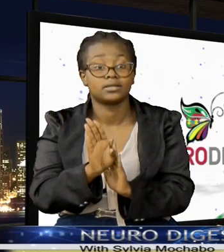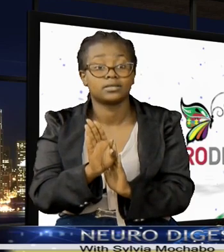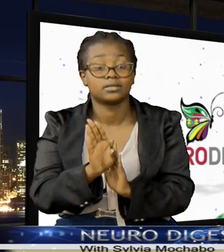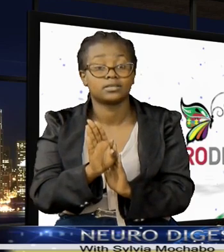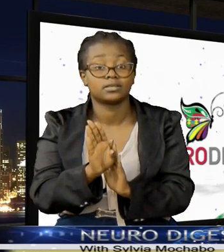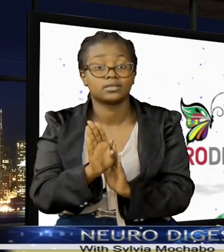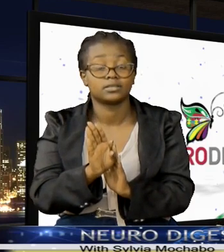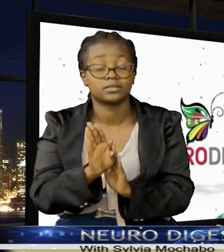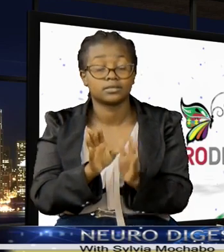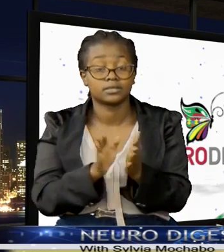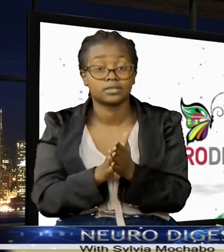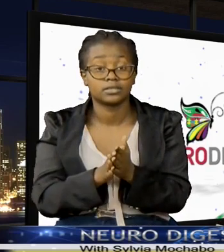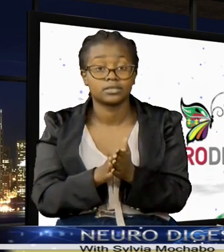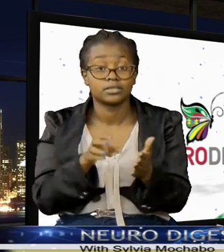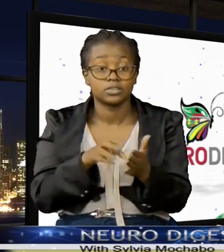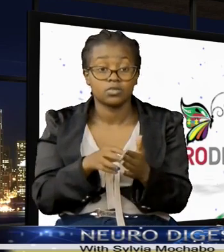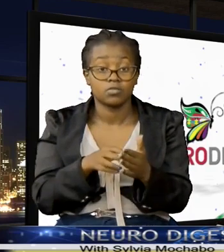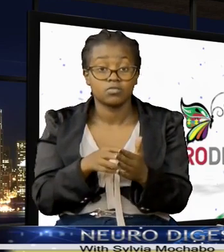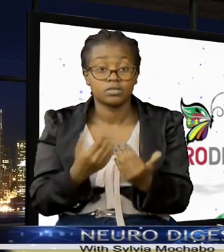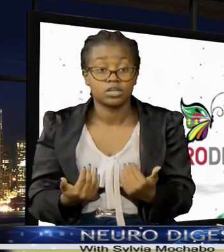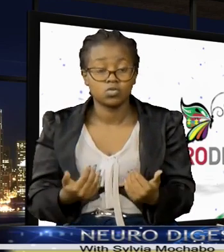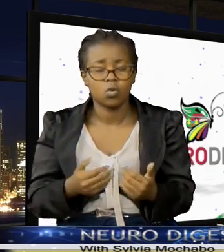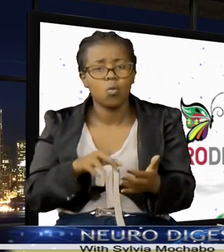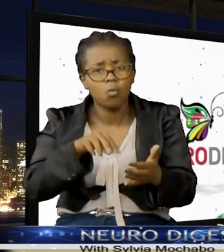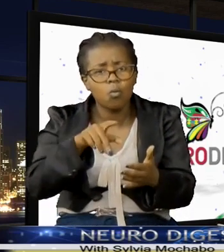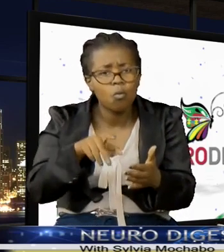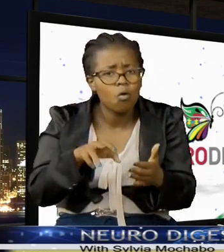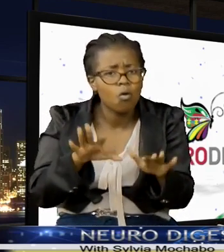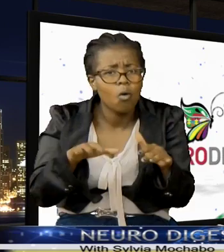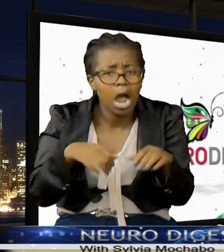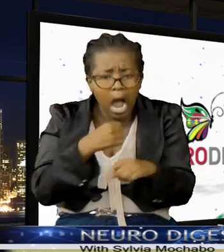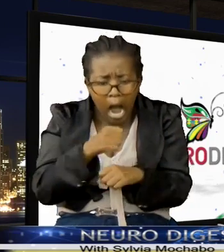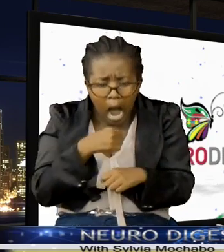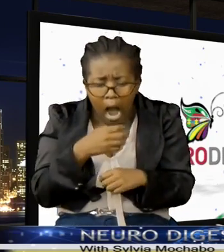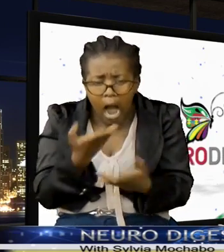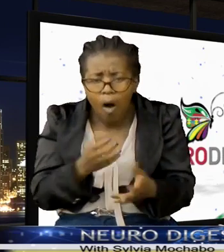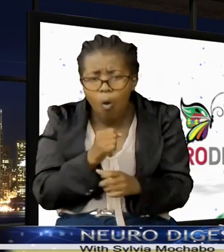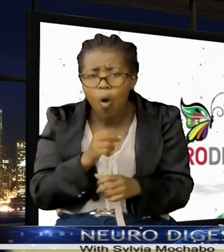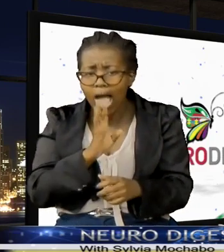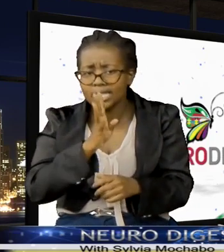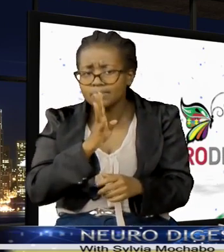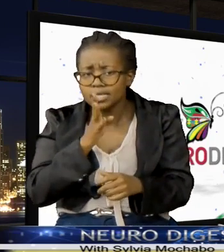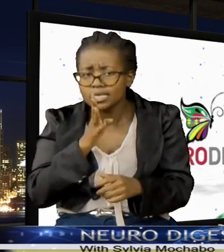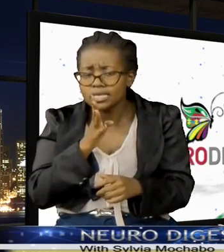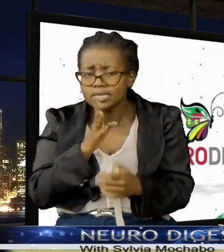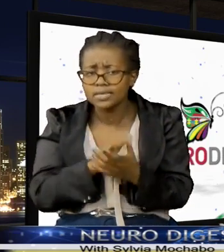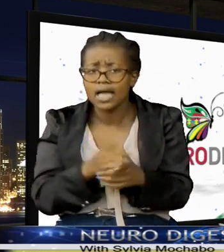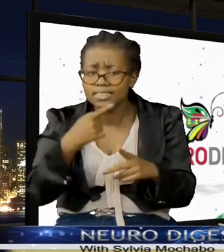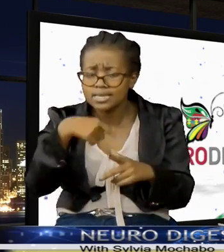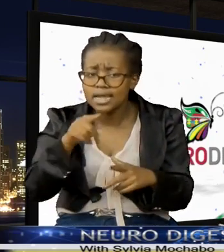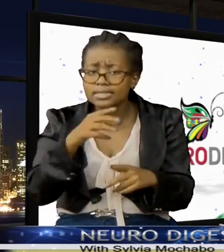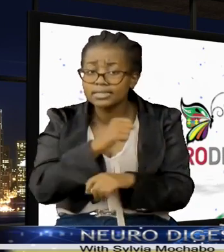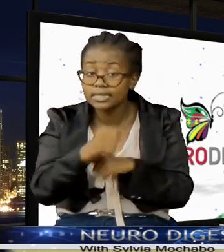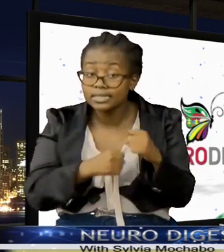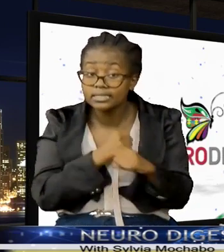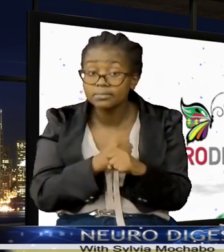of your child. Have they started walking? At what age did they start walking? Are they talking at the desired age? Remember,